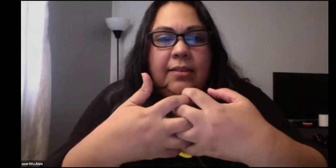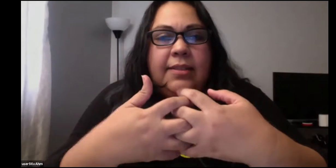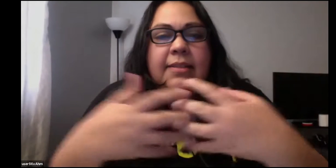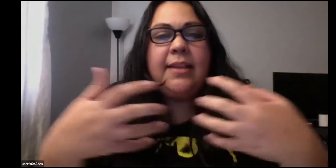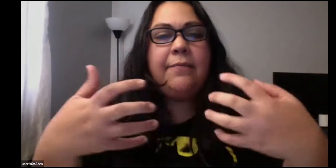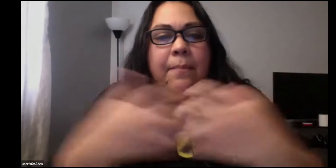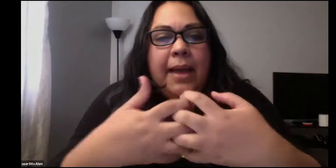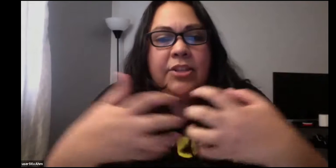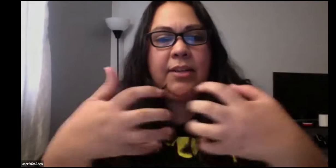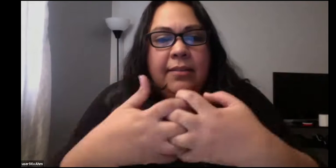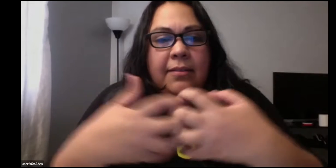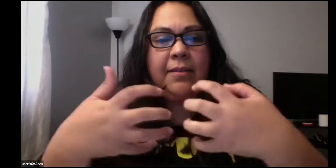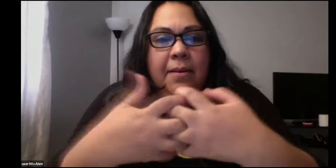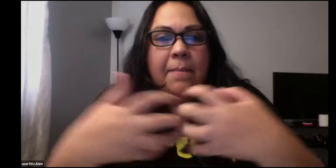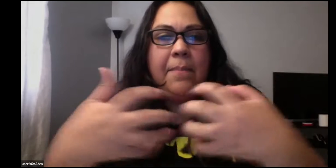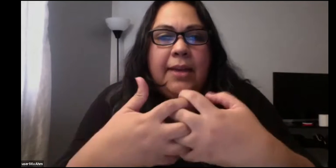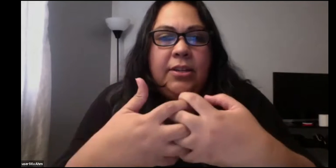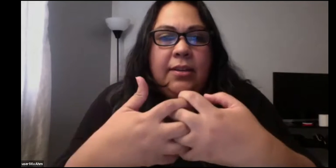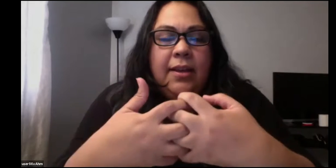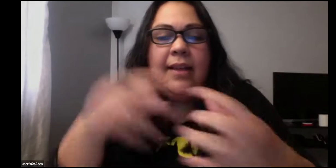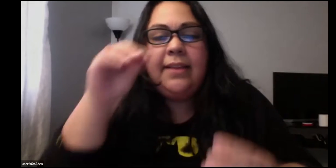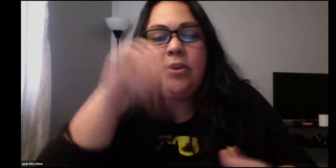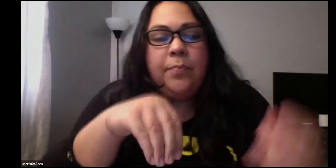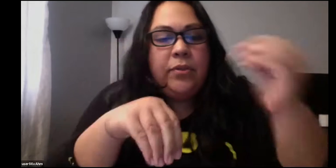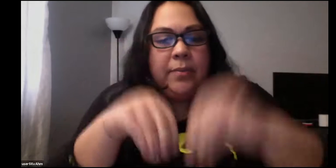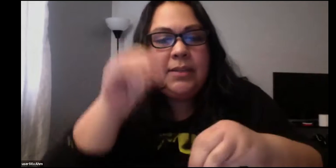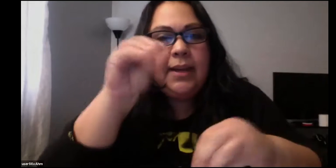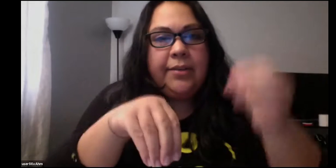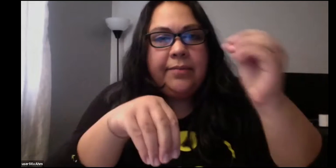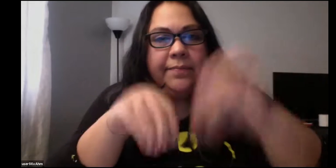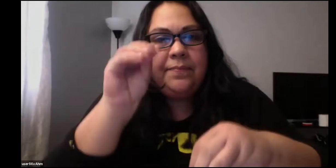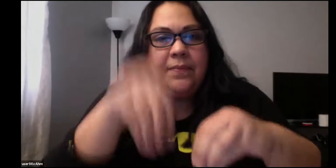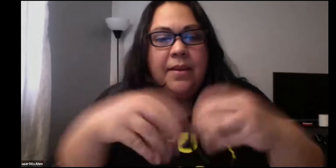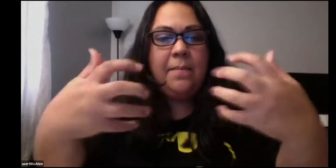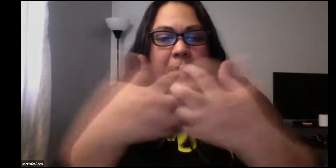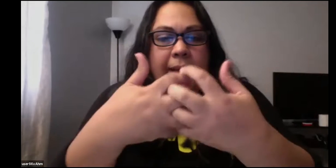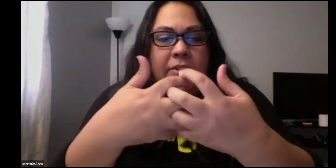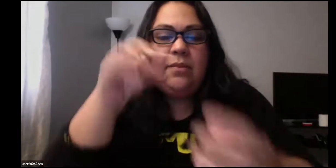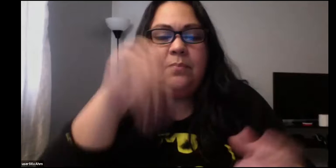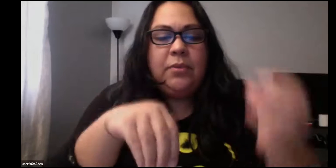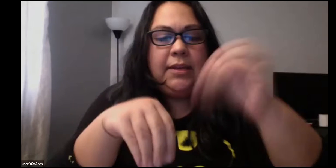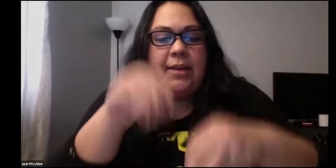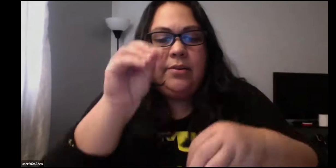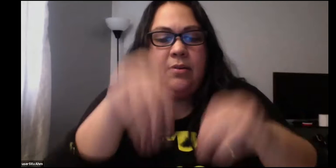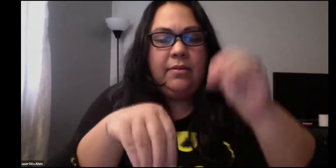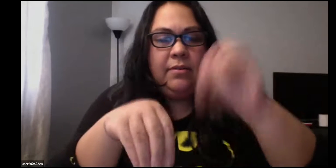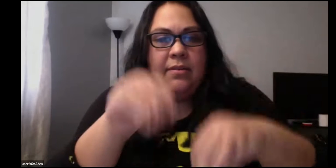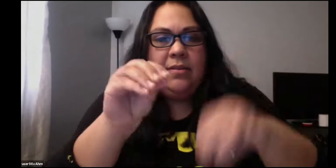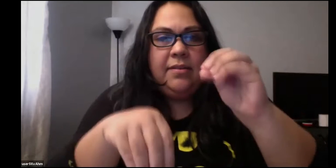is the sign for matching, and then you put them together. Match, put together. All